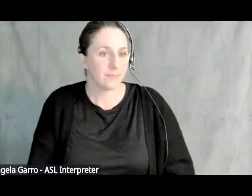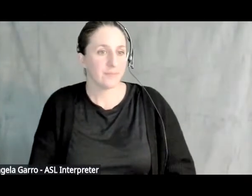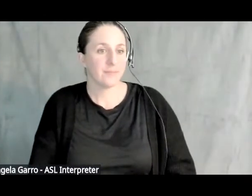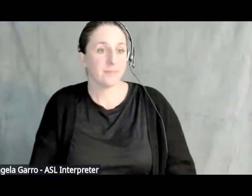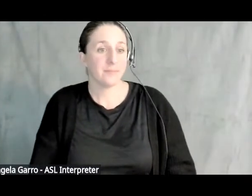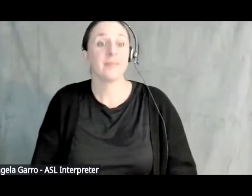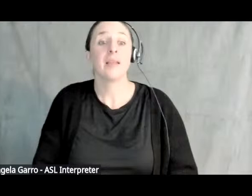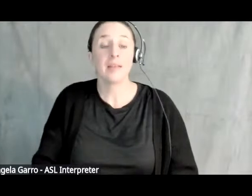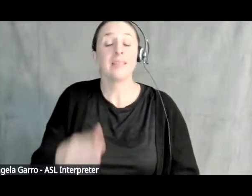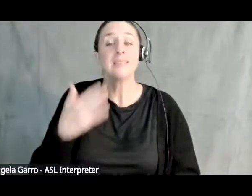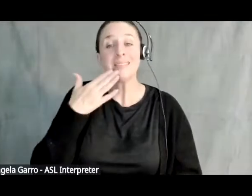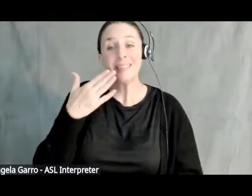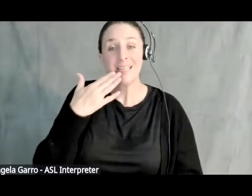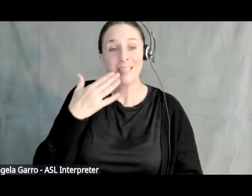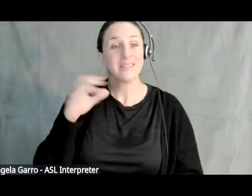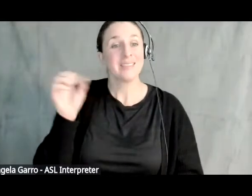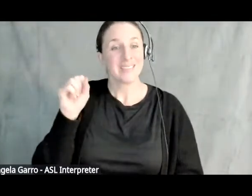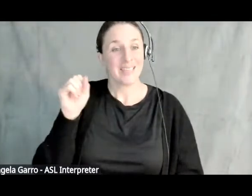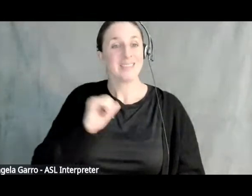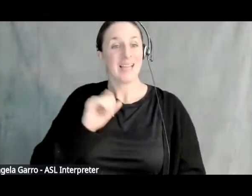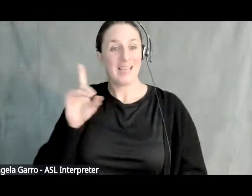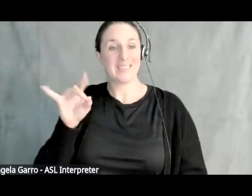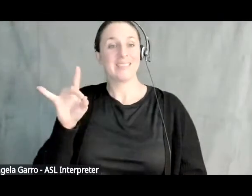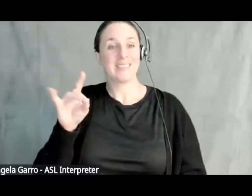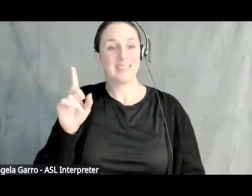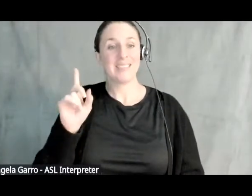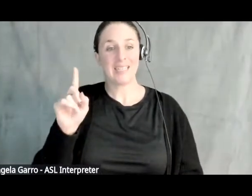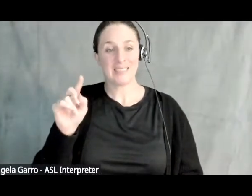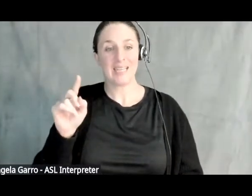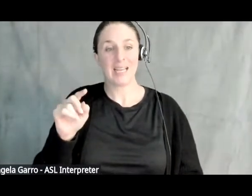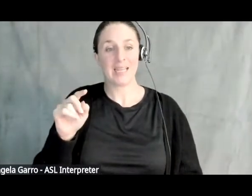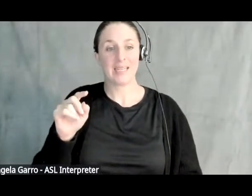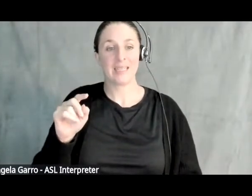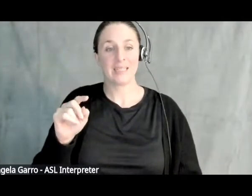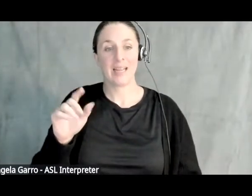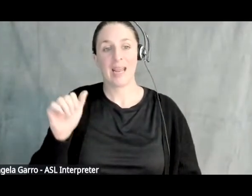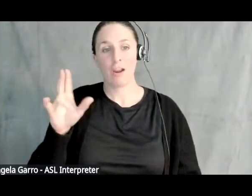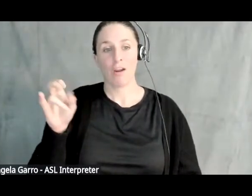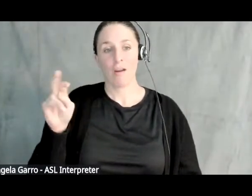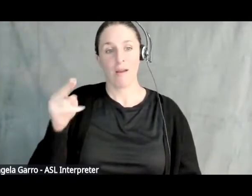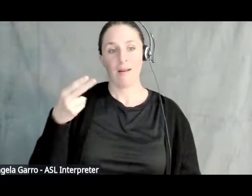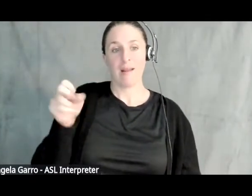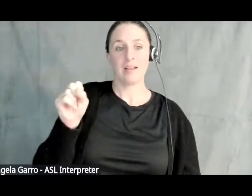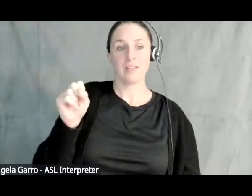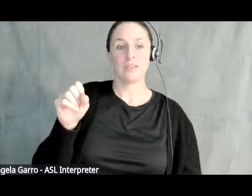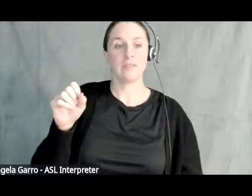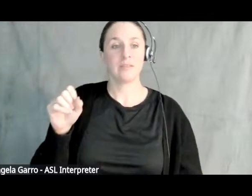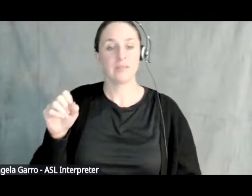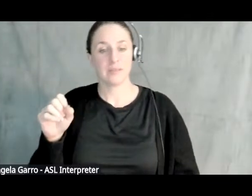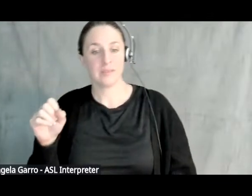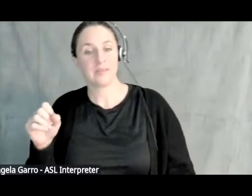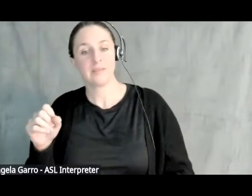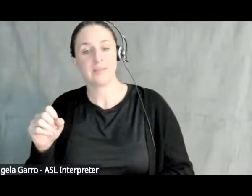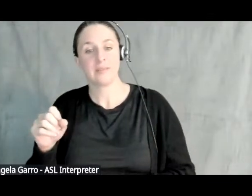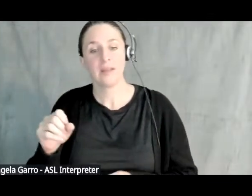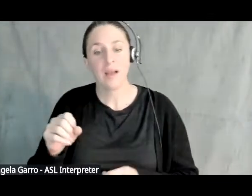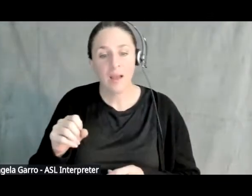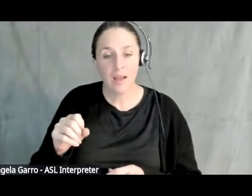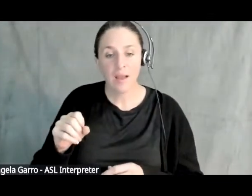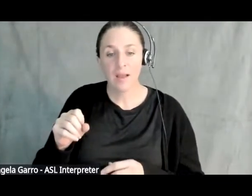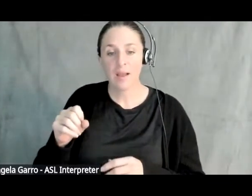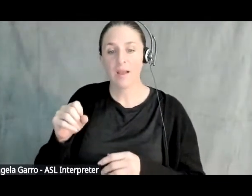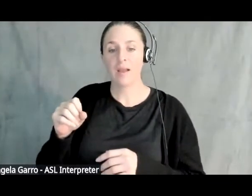Yes, thank you. Yes, I did attend the Aragon High School baseball field ribbon cutting, which was a